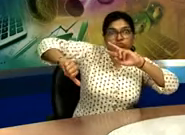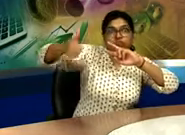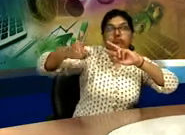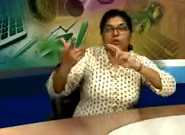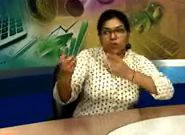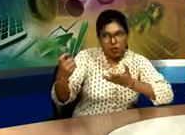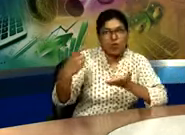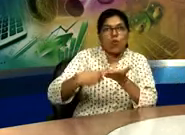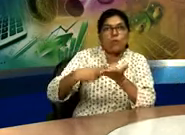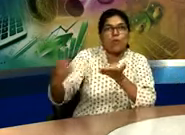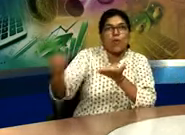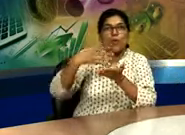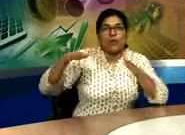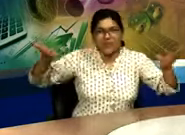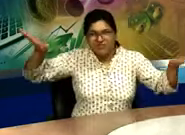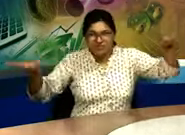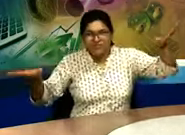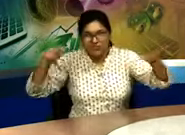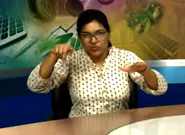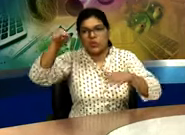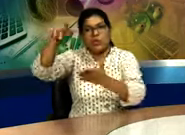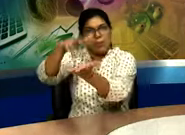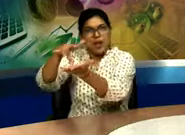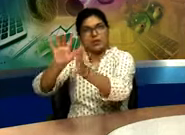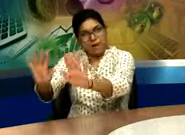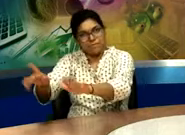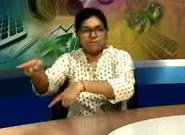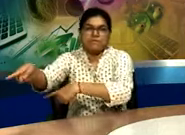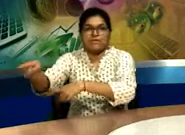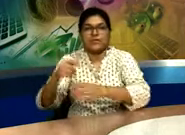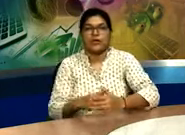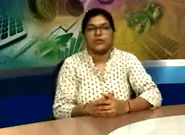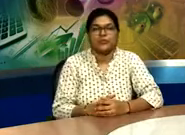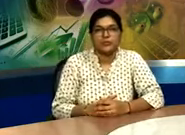To see whether the life exists on Mars or not.